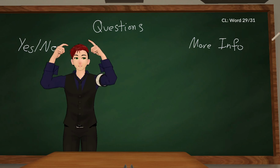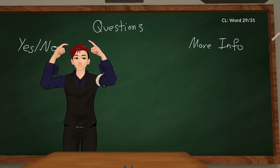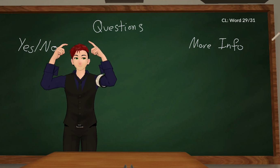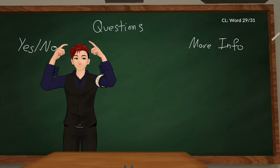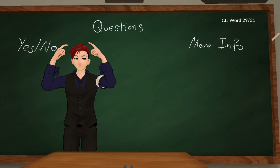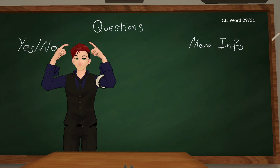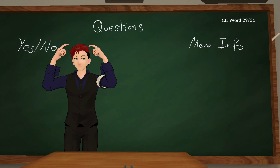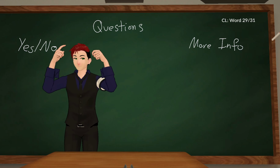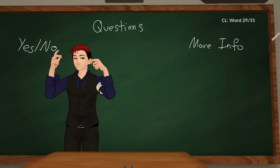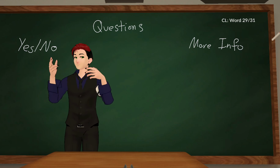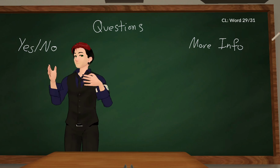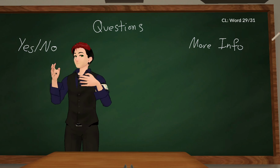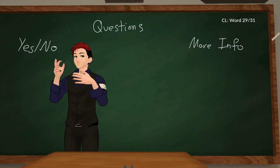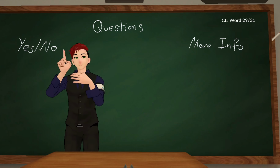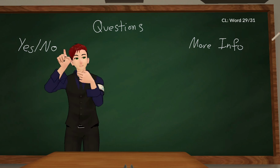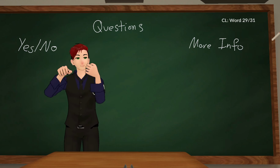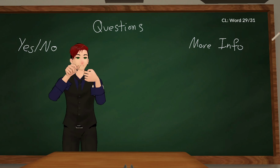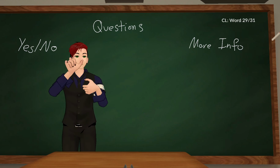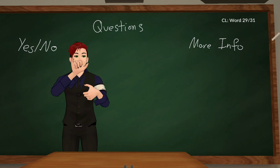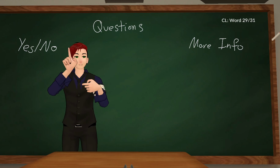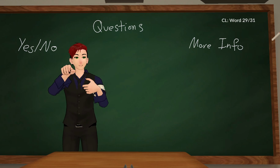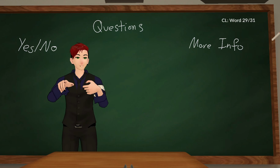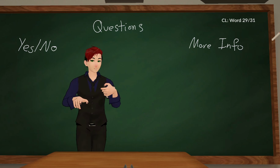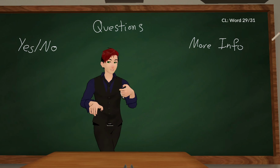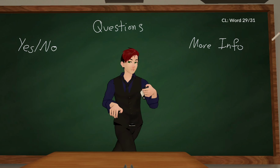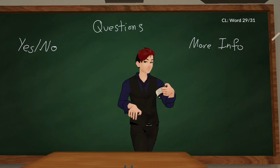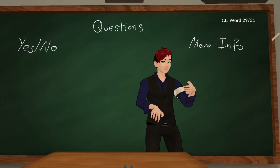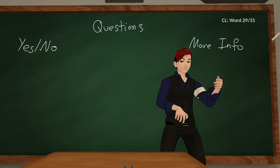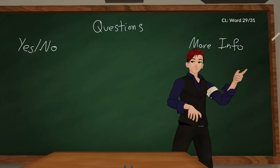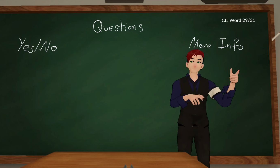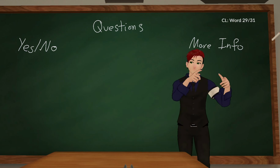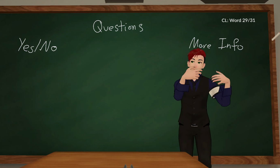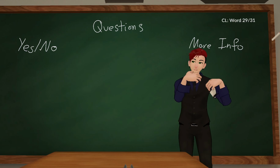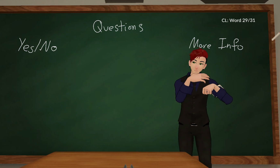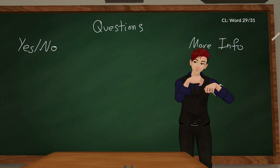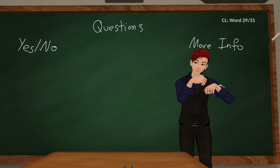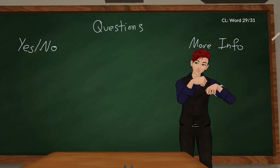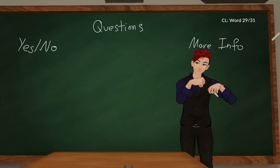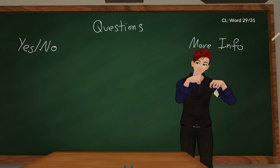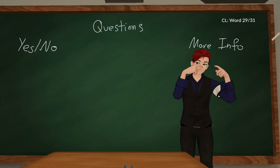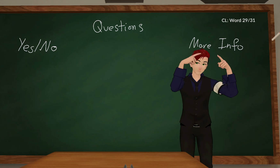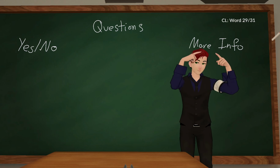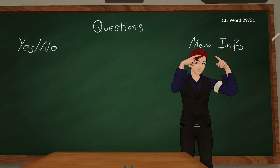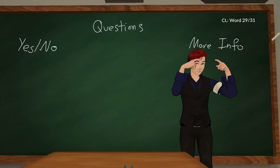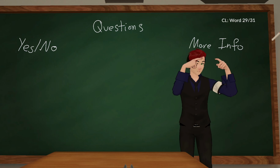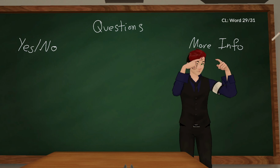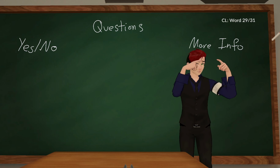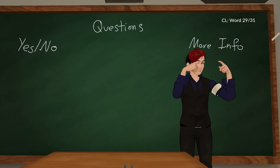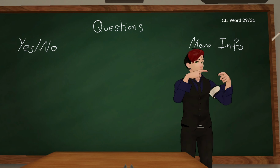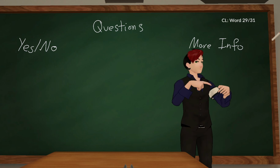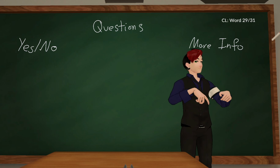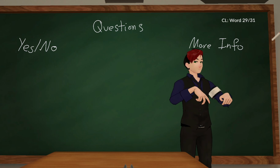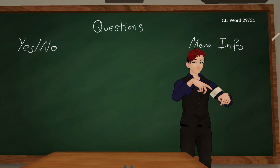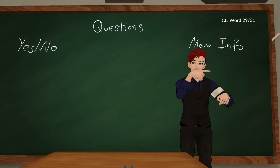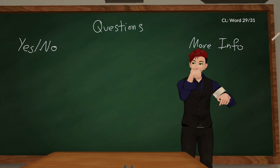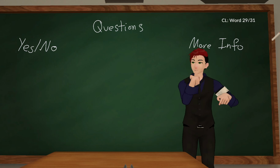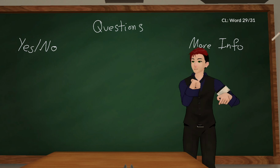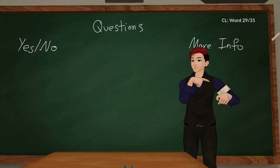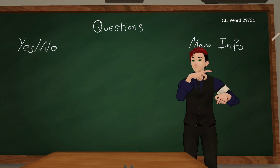up. If I ask the exact same question, oh, you have pets with eyebrows down, I'm expecting you to tell